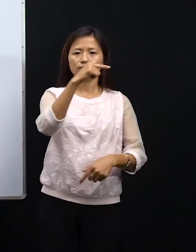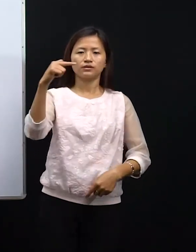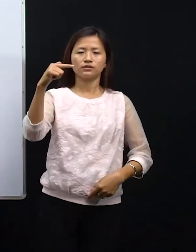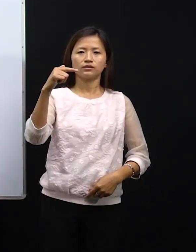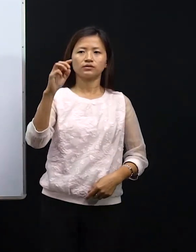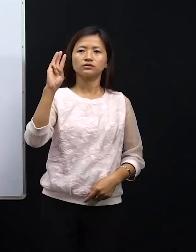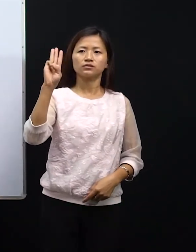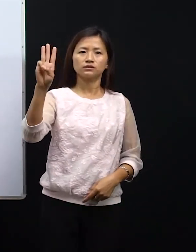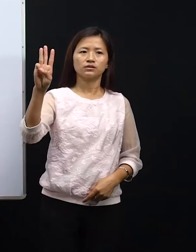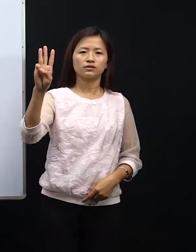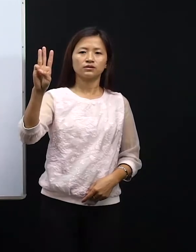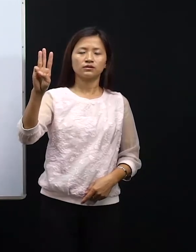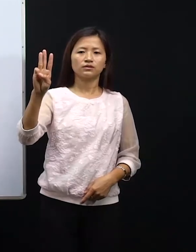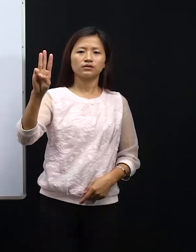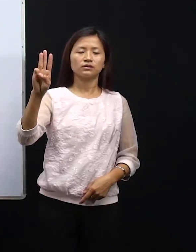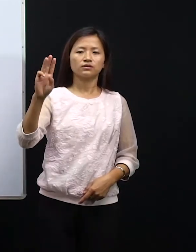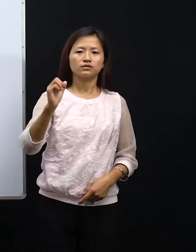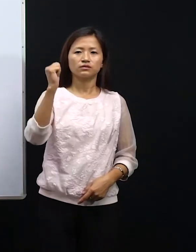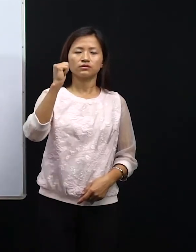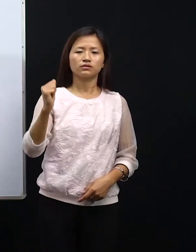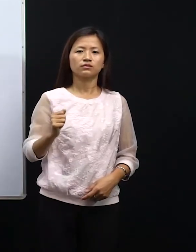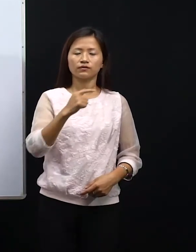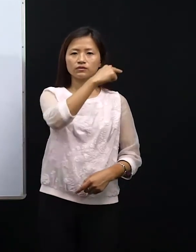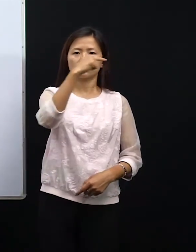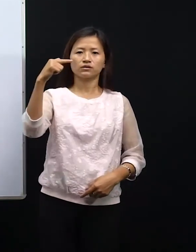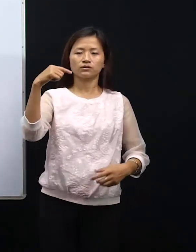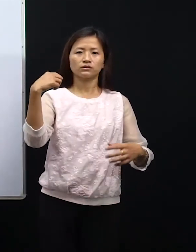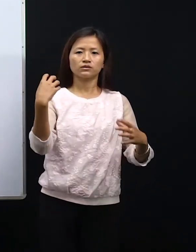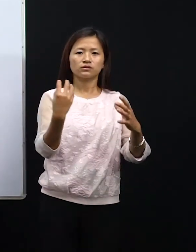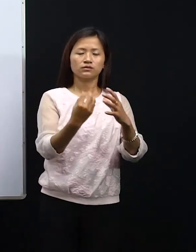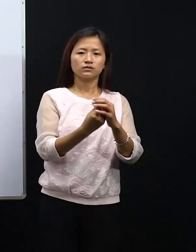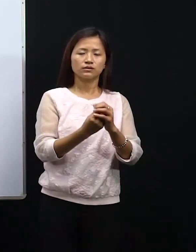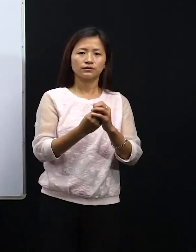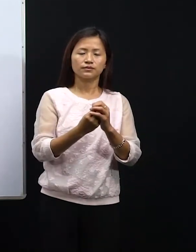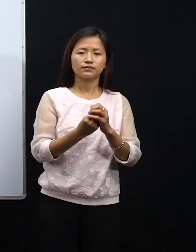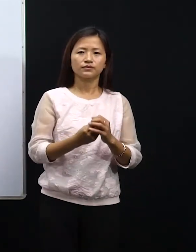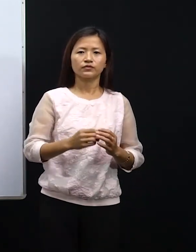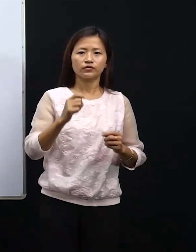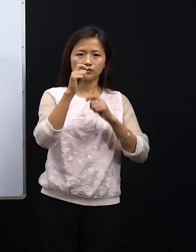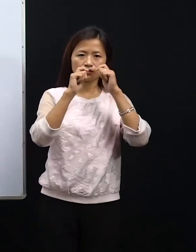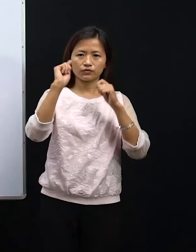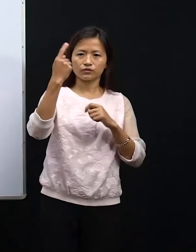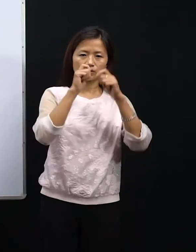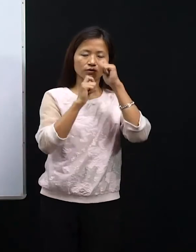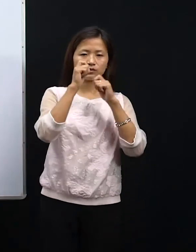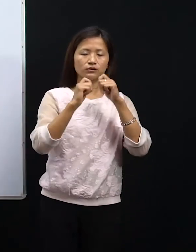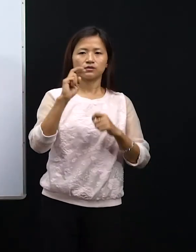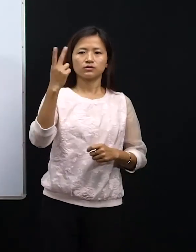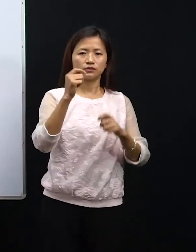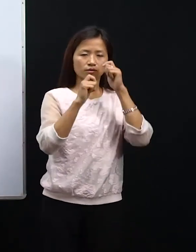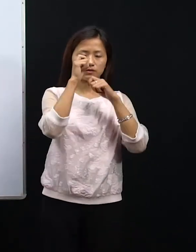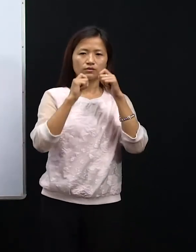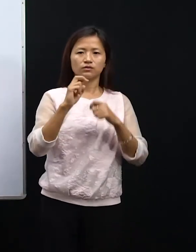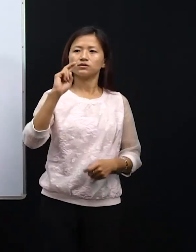minus 3. So you have to subtract the first expression from the second expression. So let's